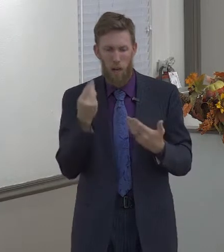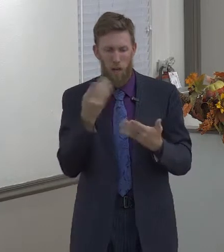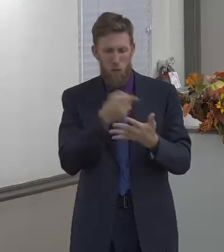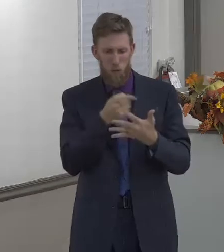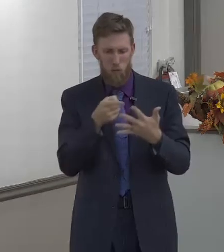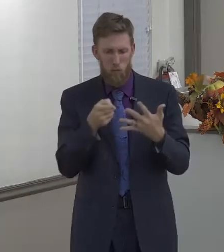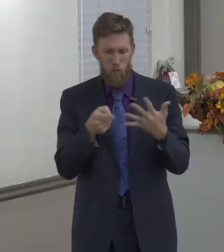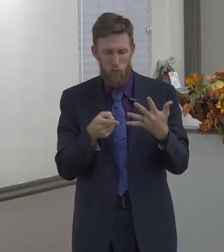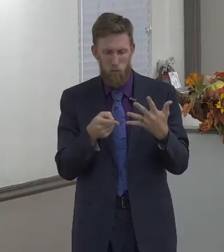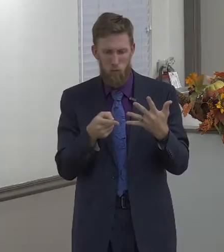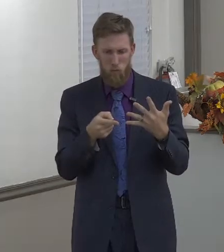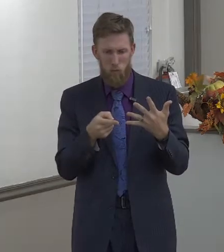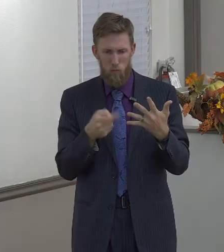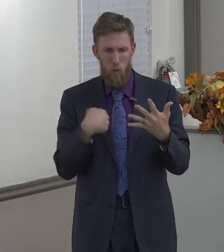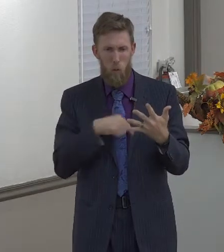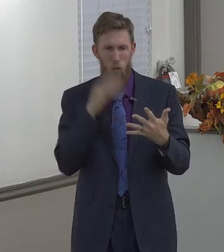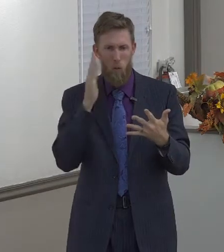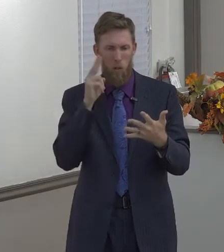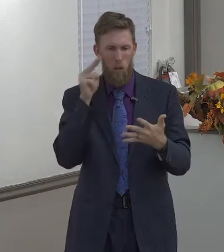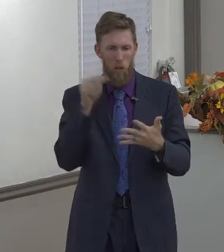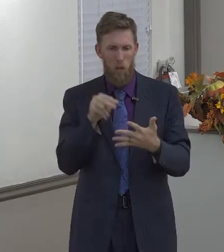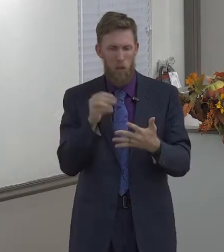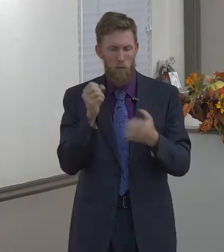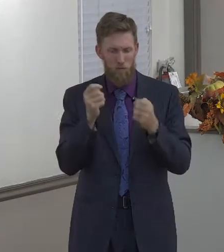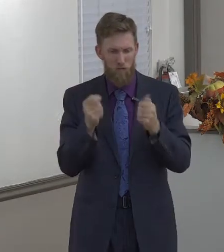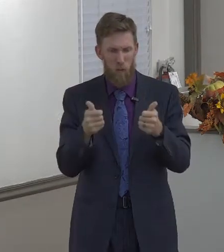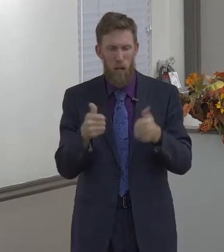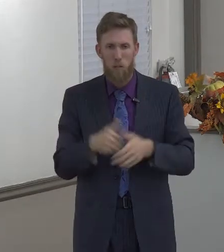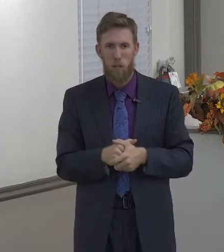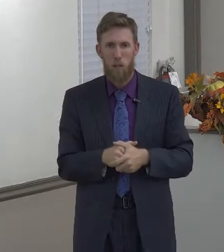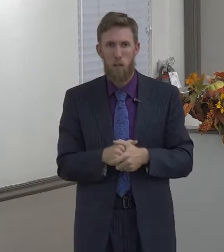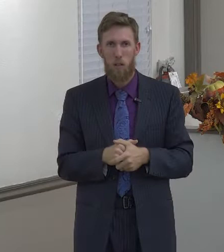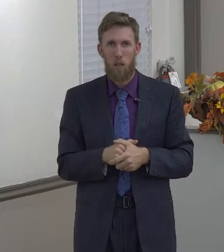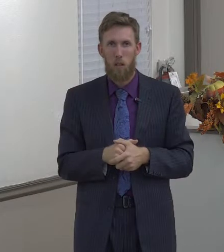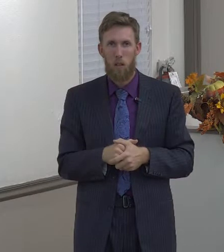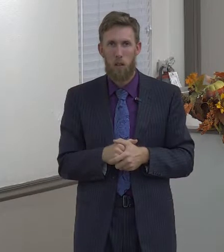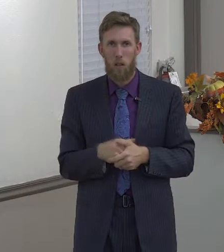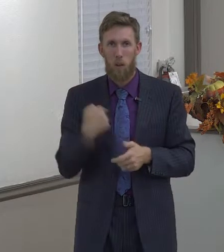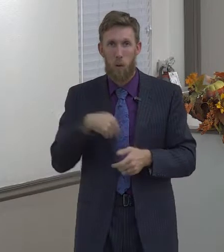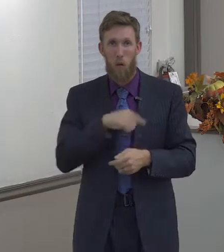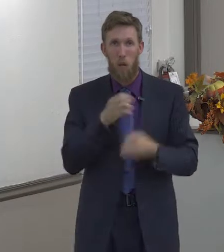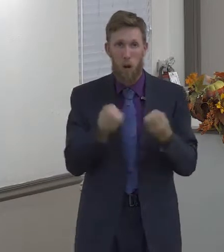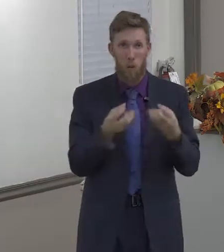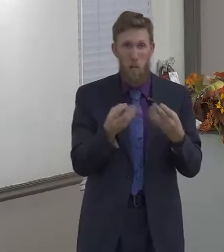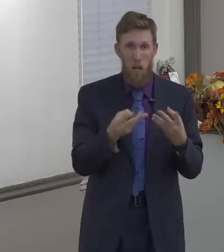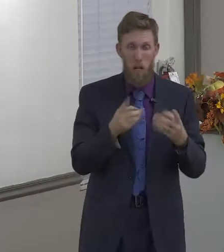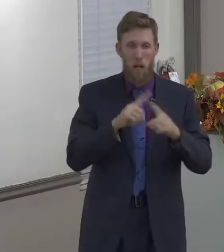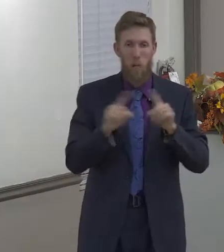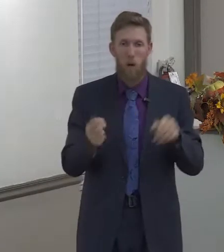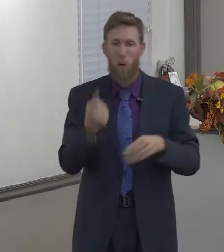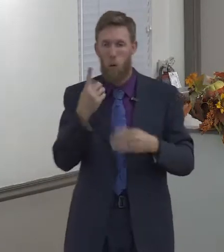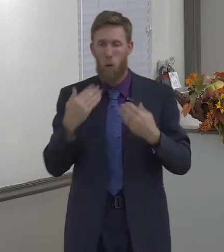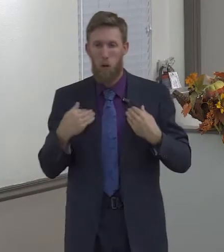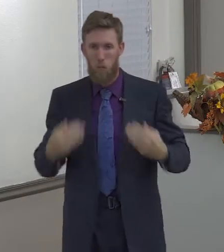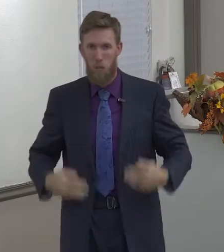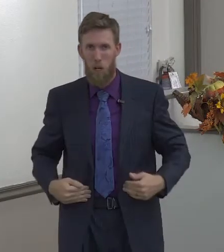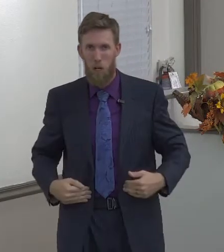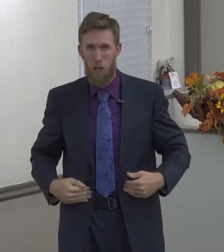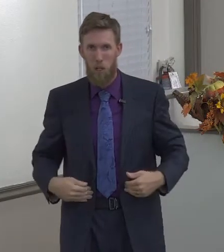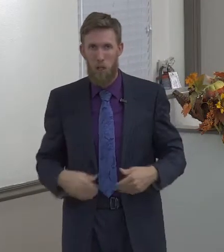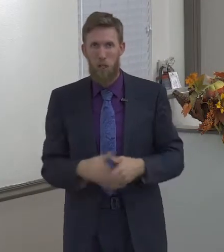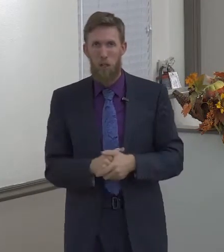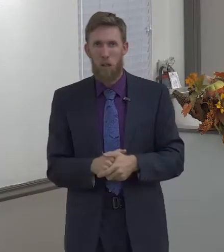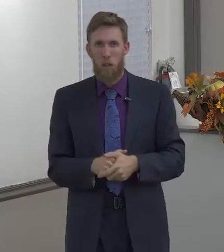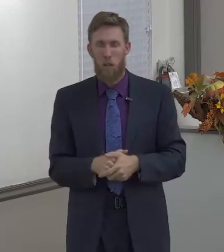and yet we are one body. Verse 12, For as the body is one and hath many members, and all the members of that one body being many are one